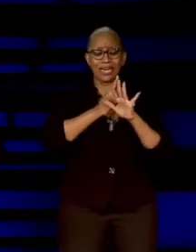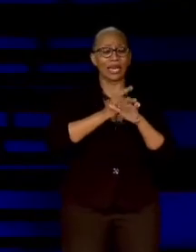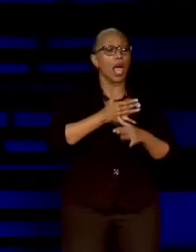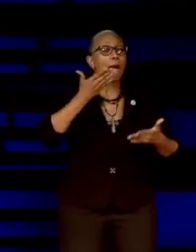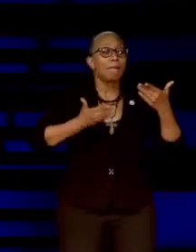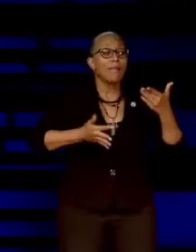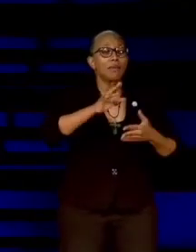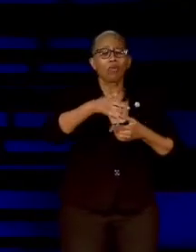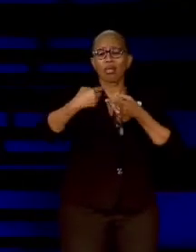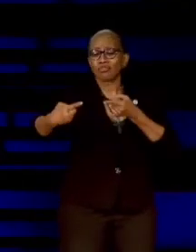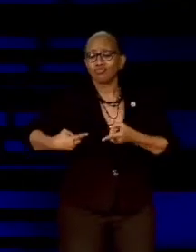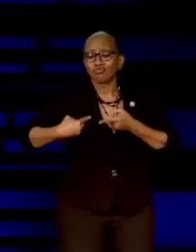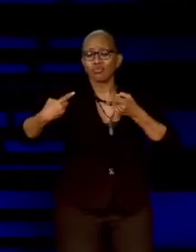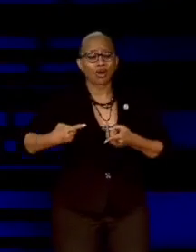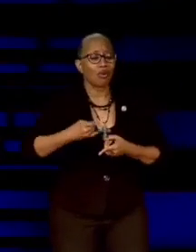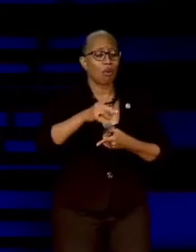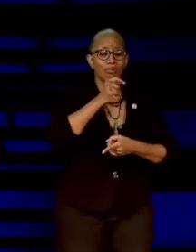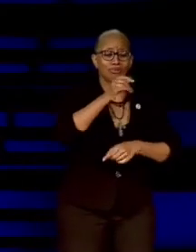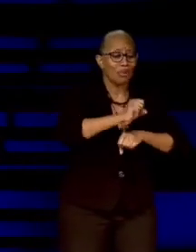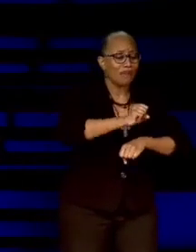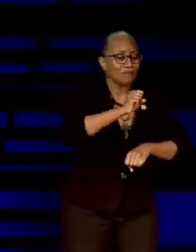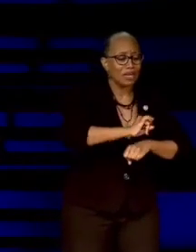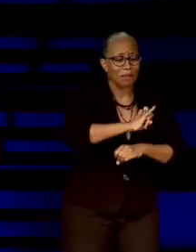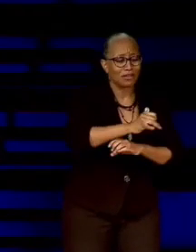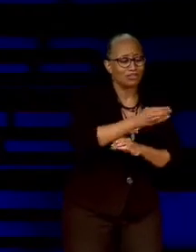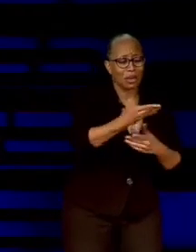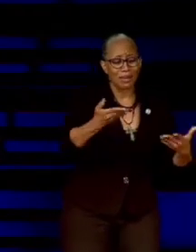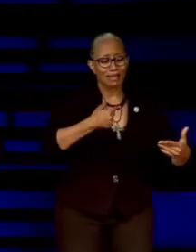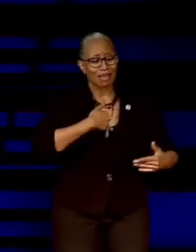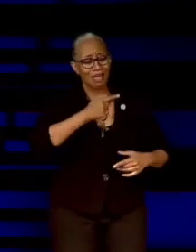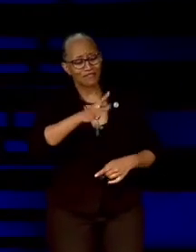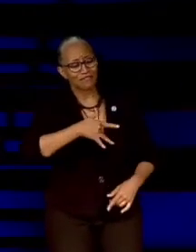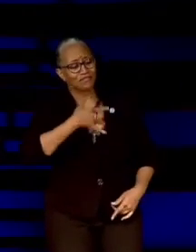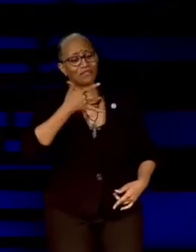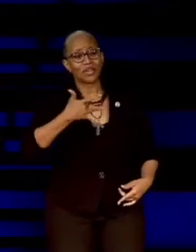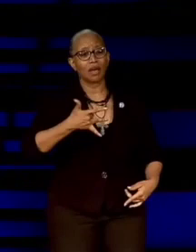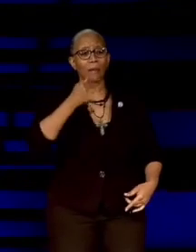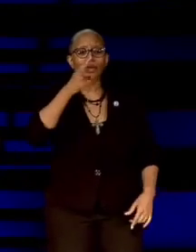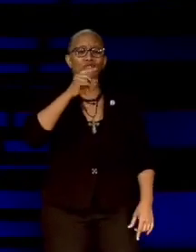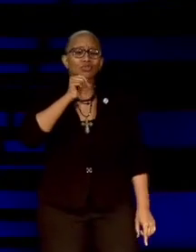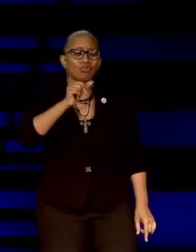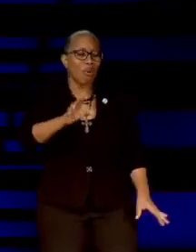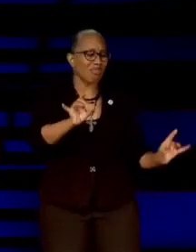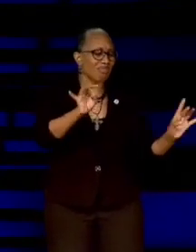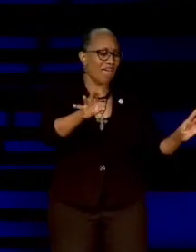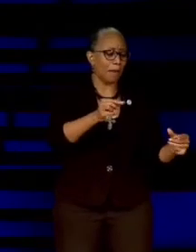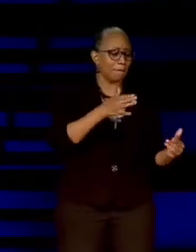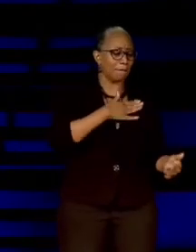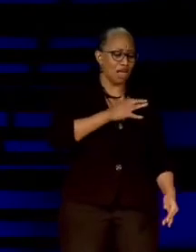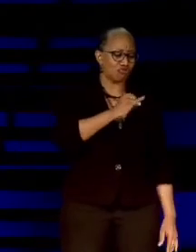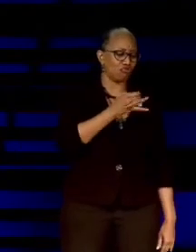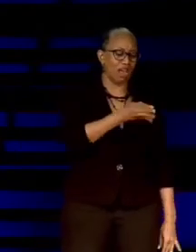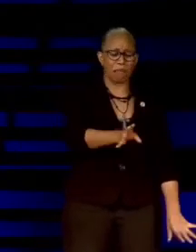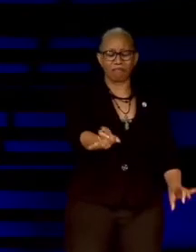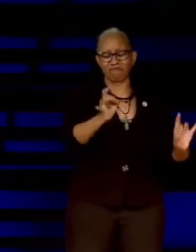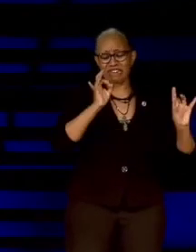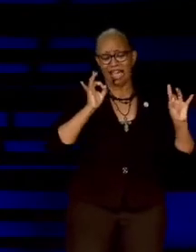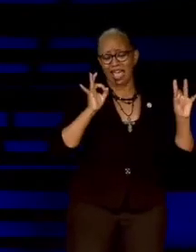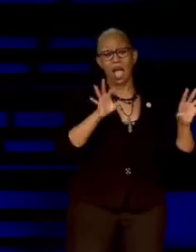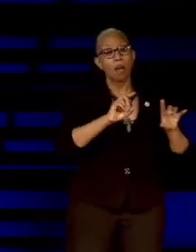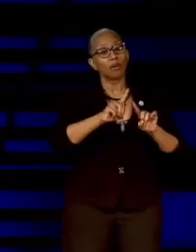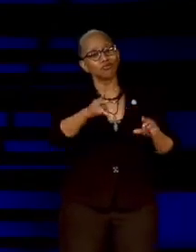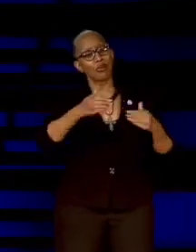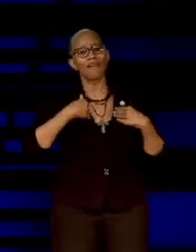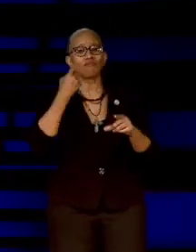You've been struggling with employment, yet feeling like you're unemployed because you don't like what you do. But when you get the